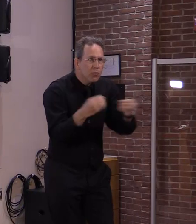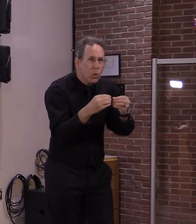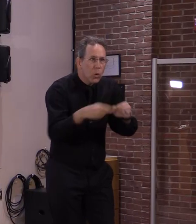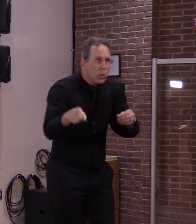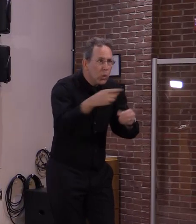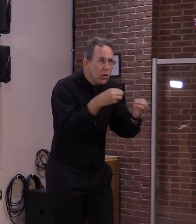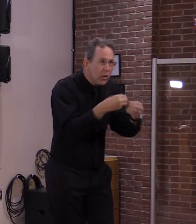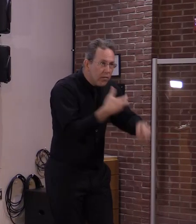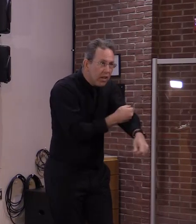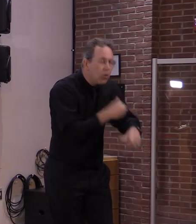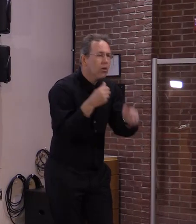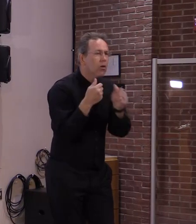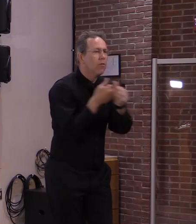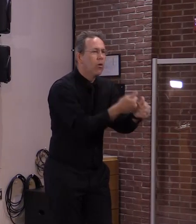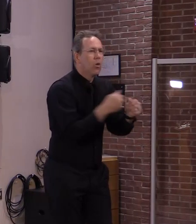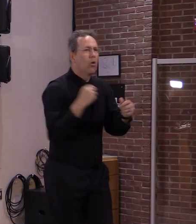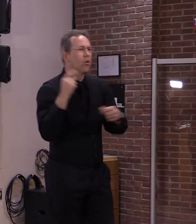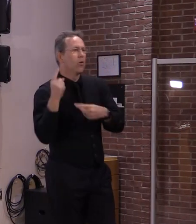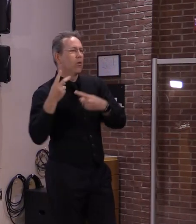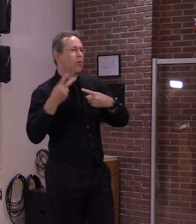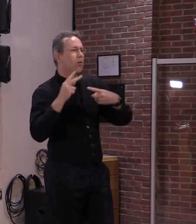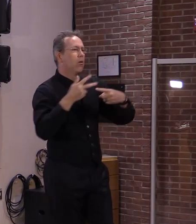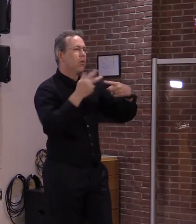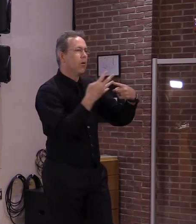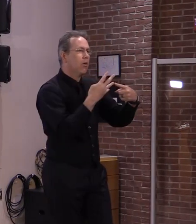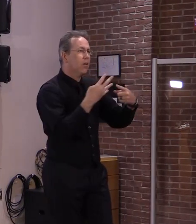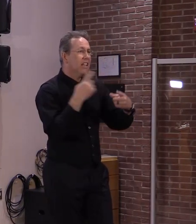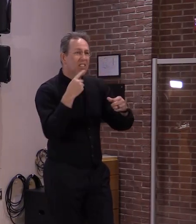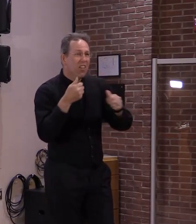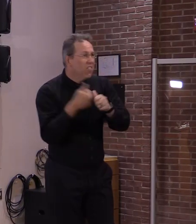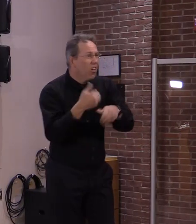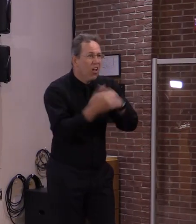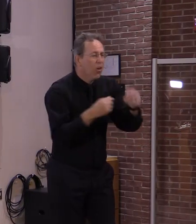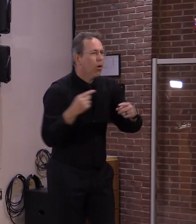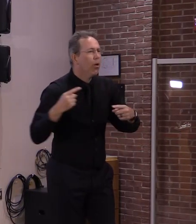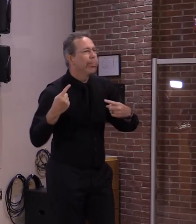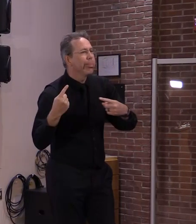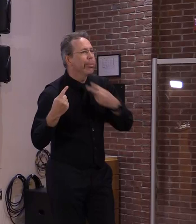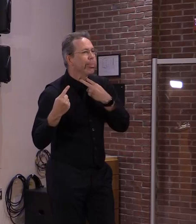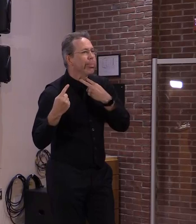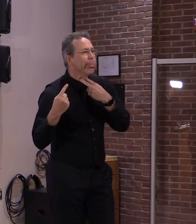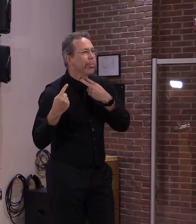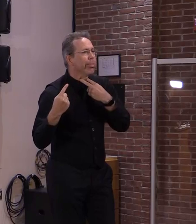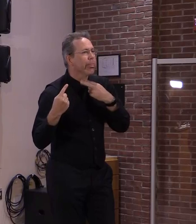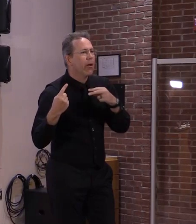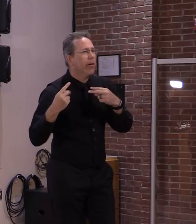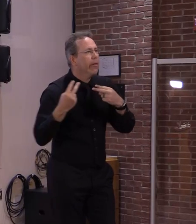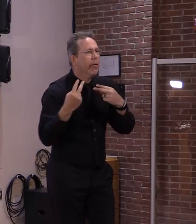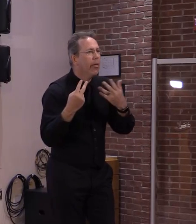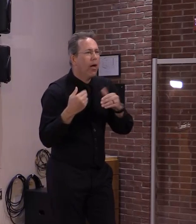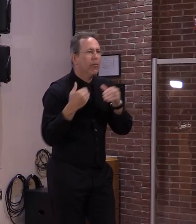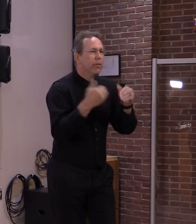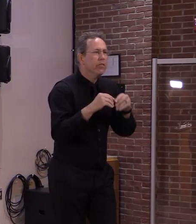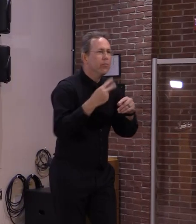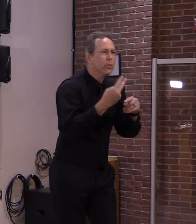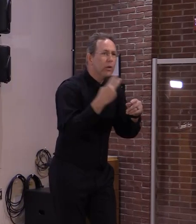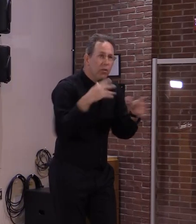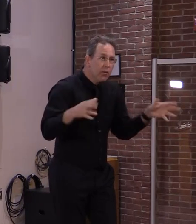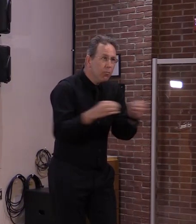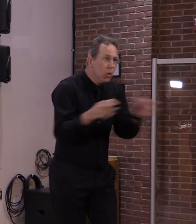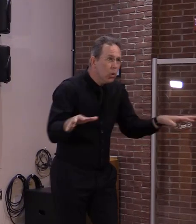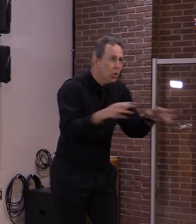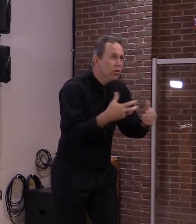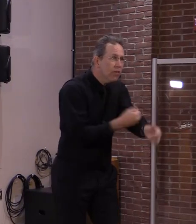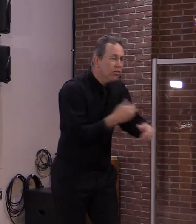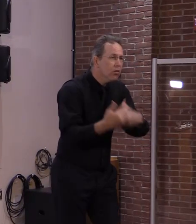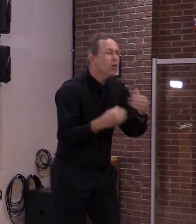move forward depends on each and every one of us to do our part and sign up. So please, for yourself, for